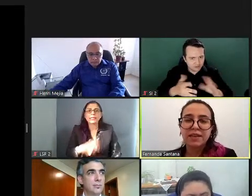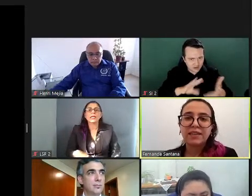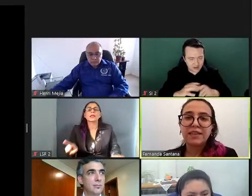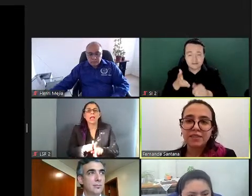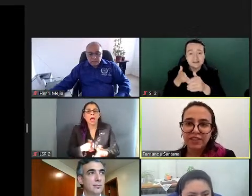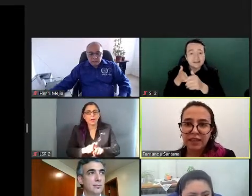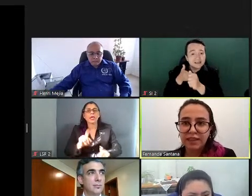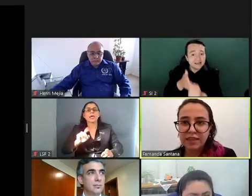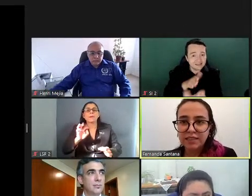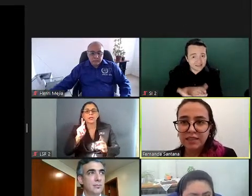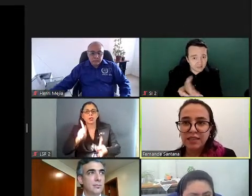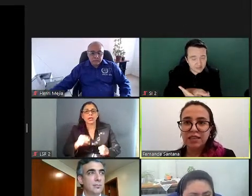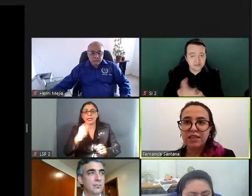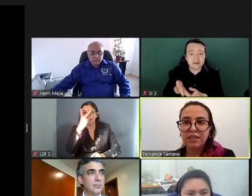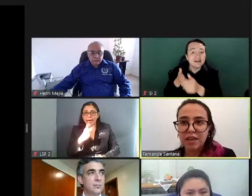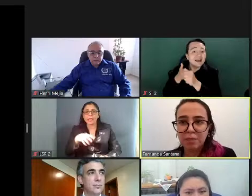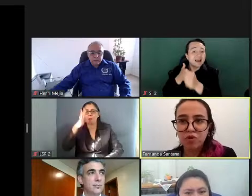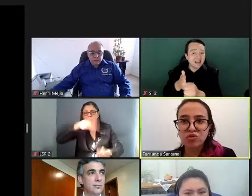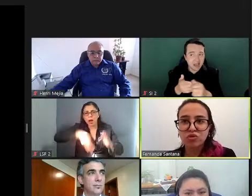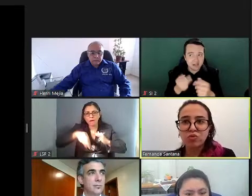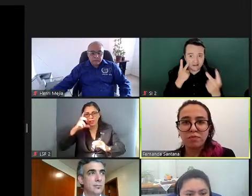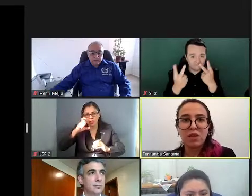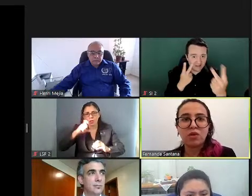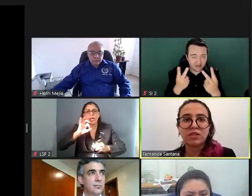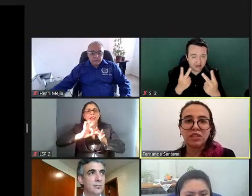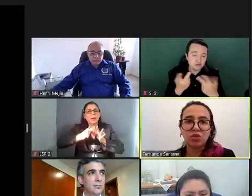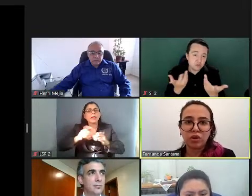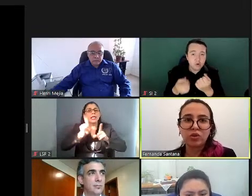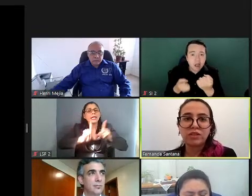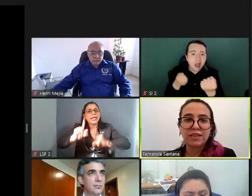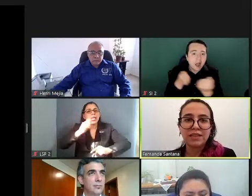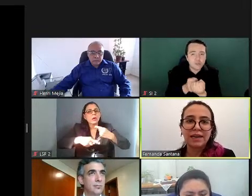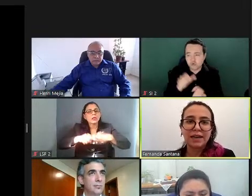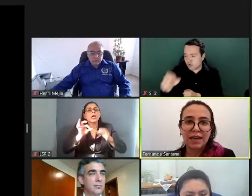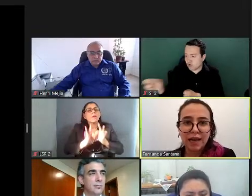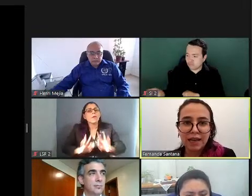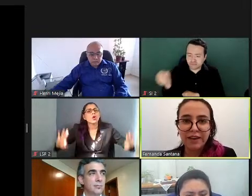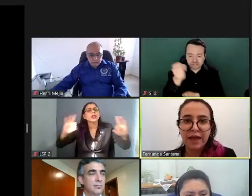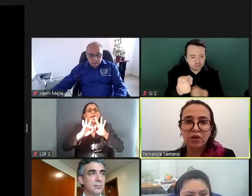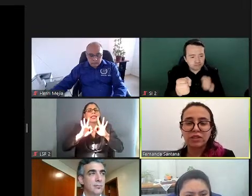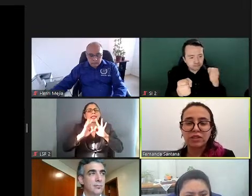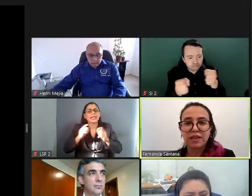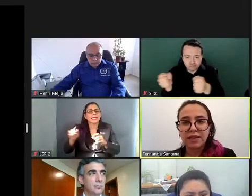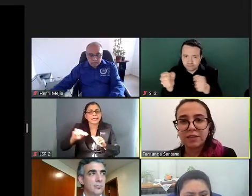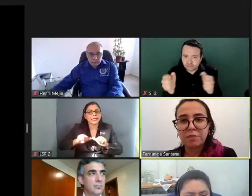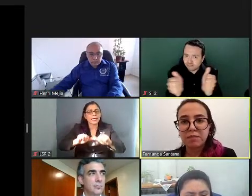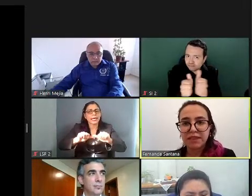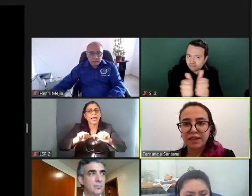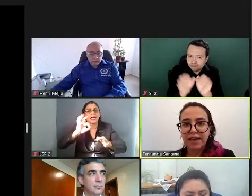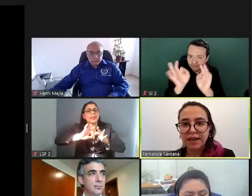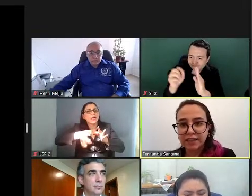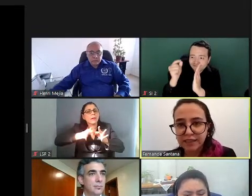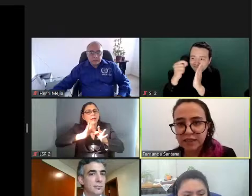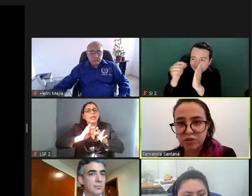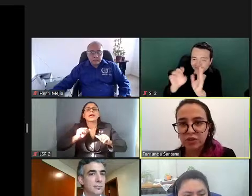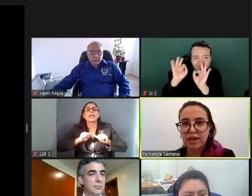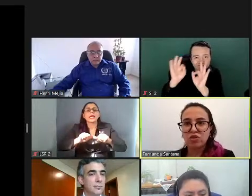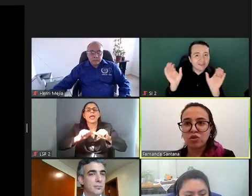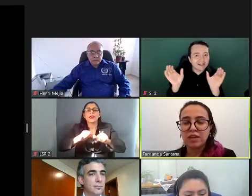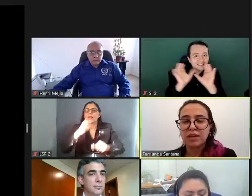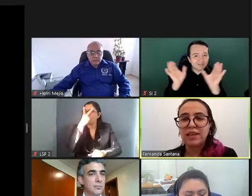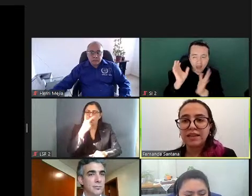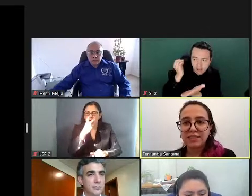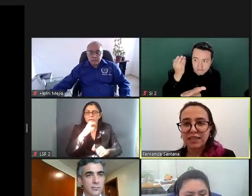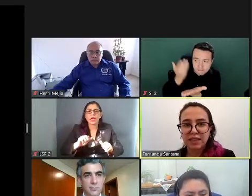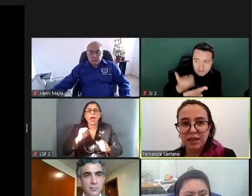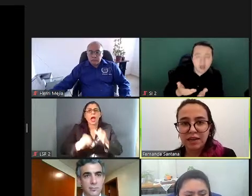interpreters and guide interpreters seeing guides and fully human supports